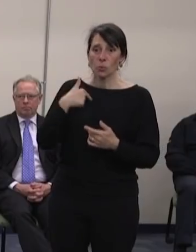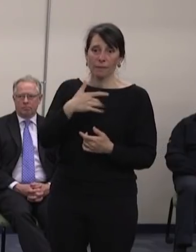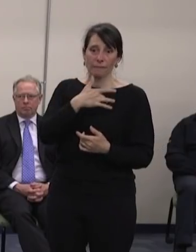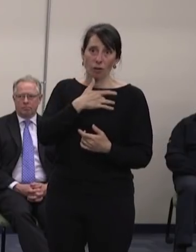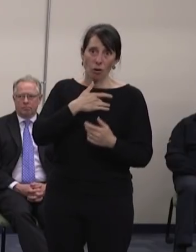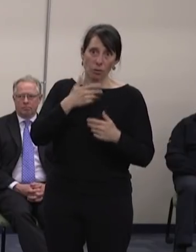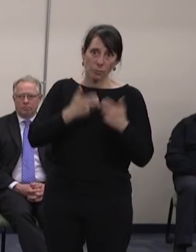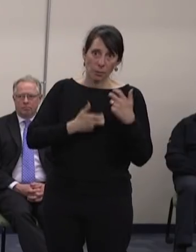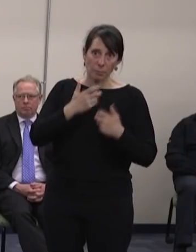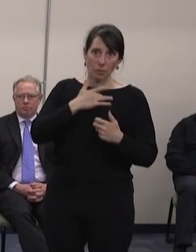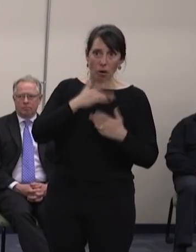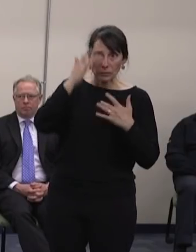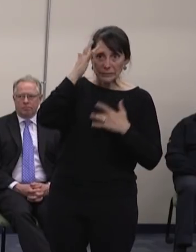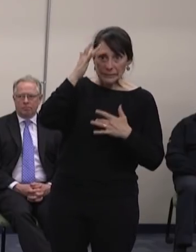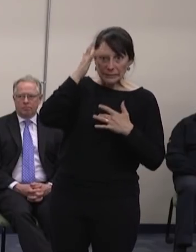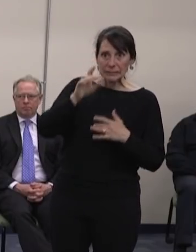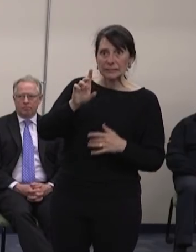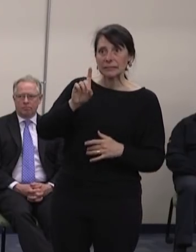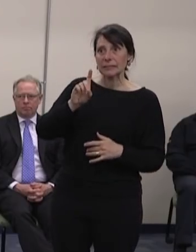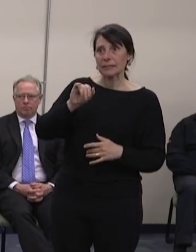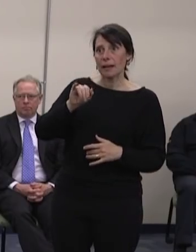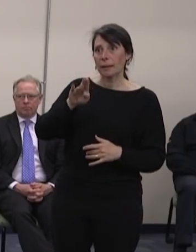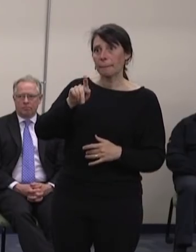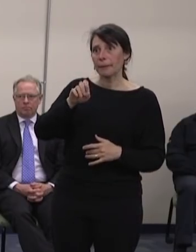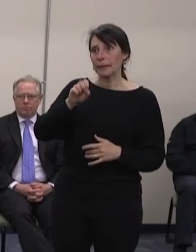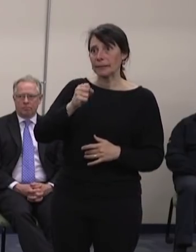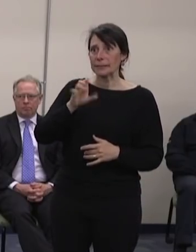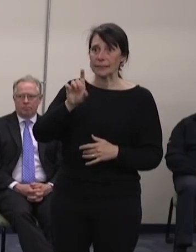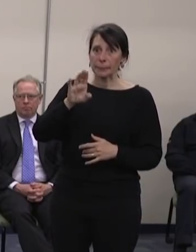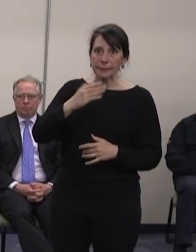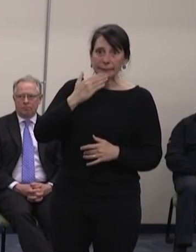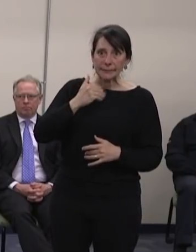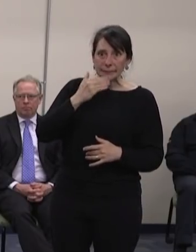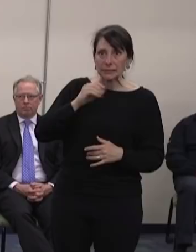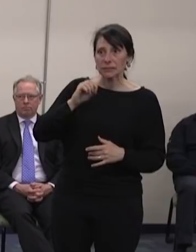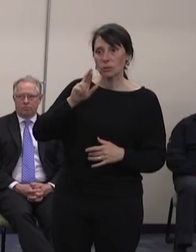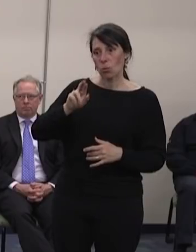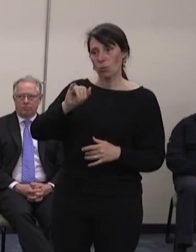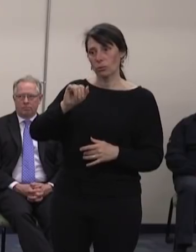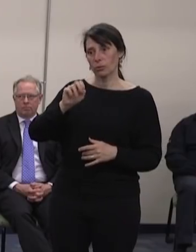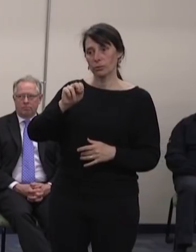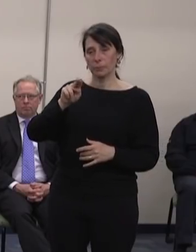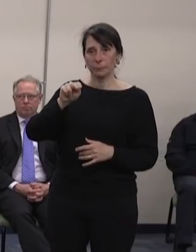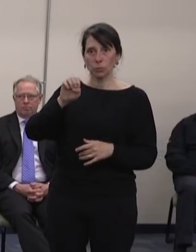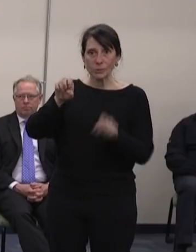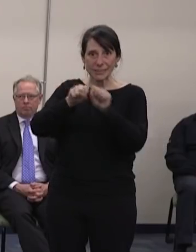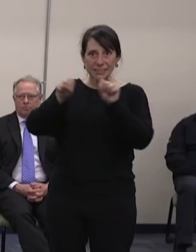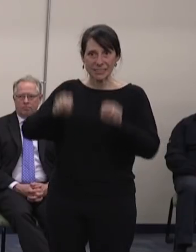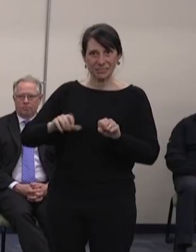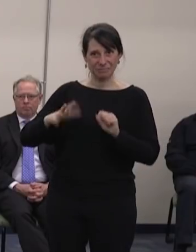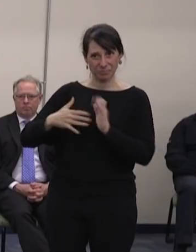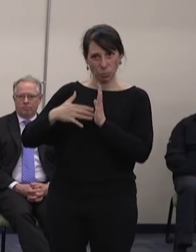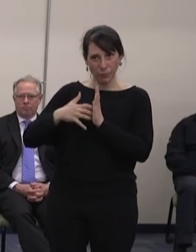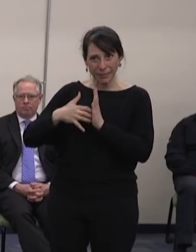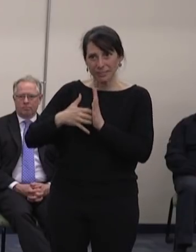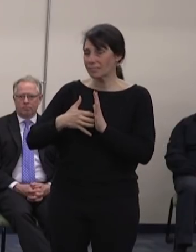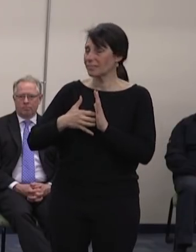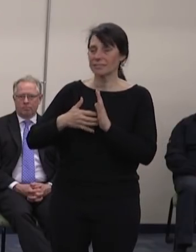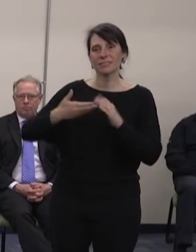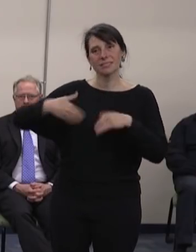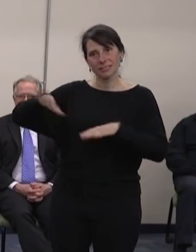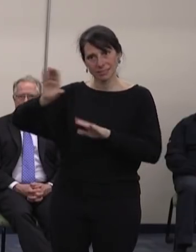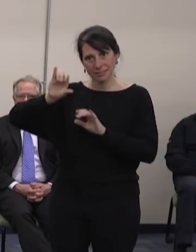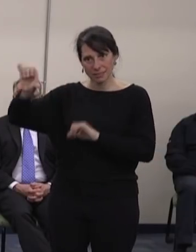disease, diabetes, or a weakened immune system, please stay home, away from